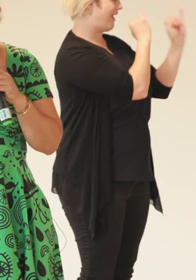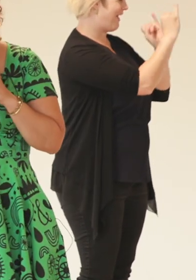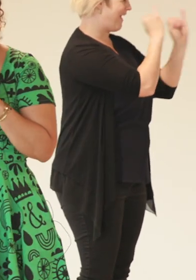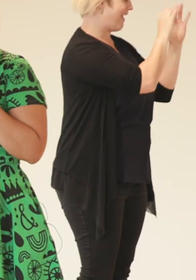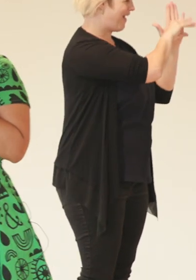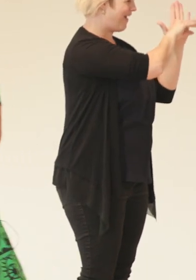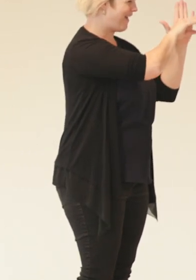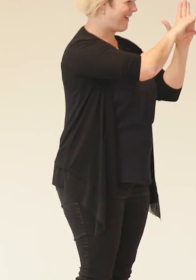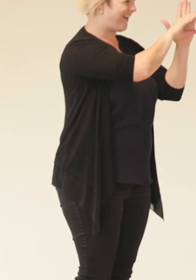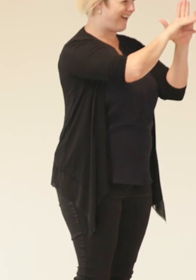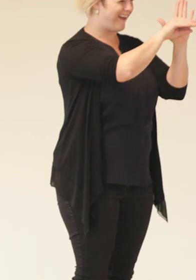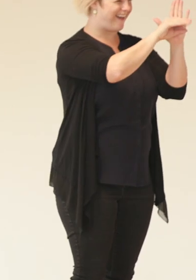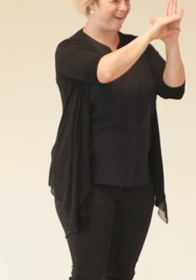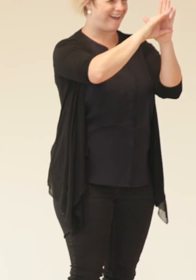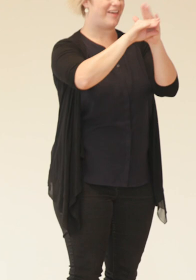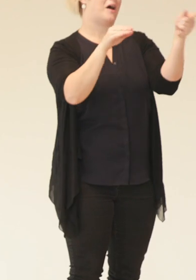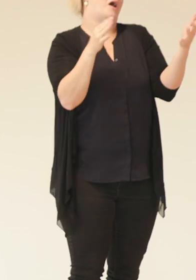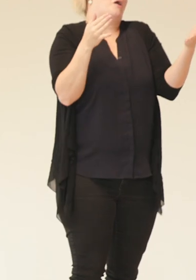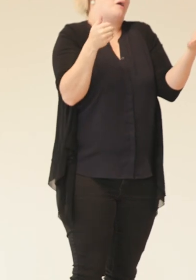I was like, I'm just going to do this little thing.